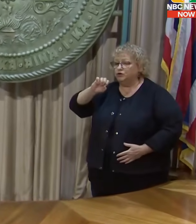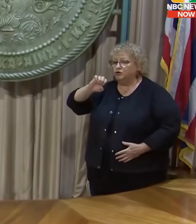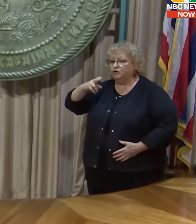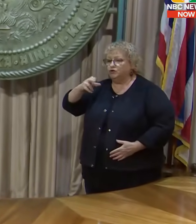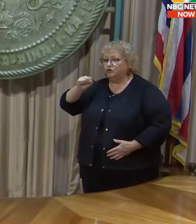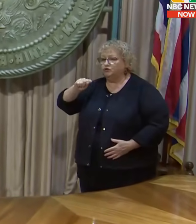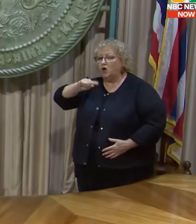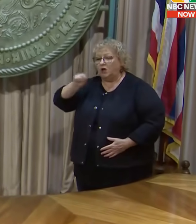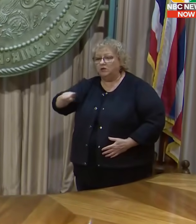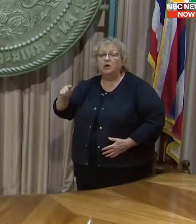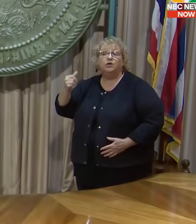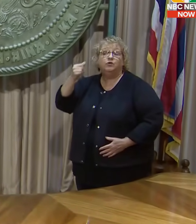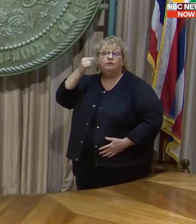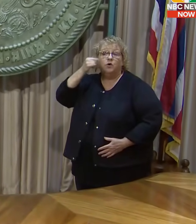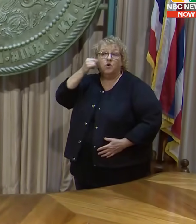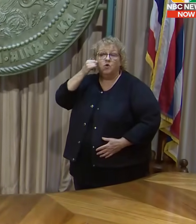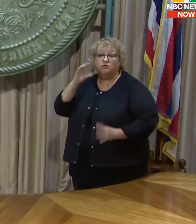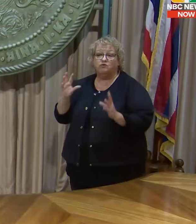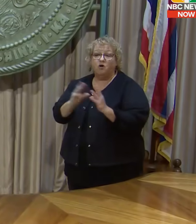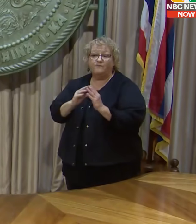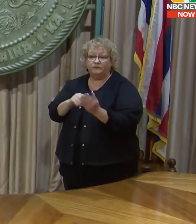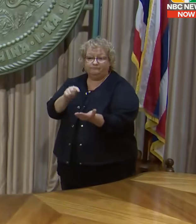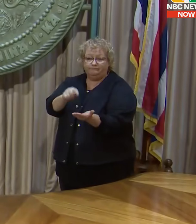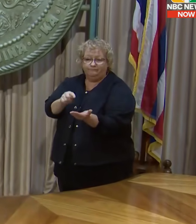who joins us by phone now.